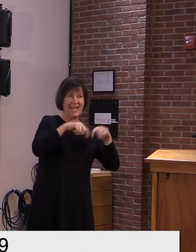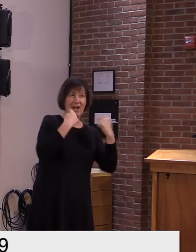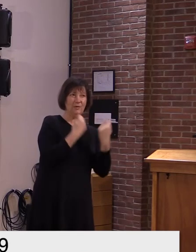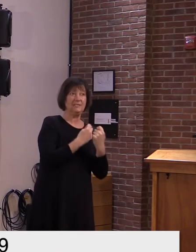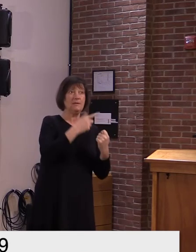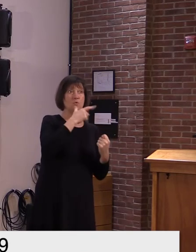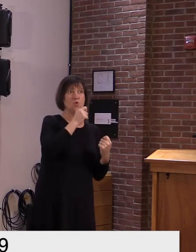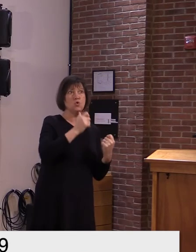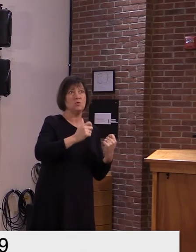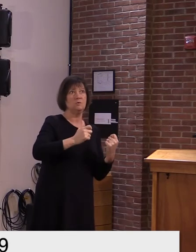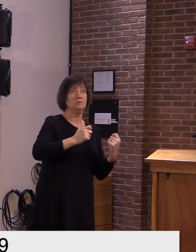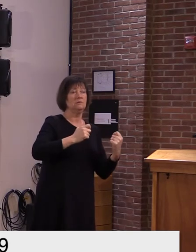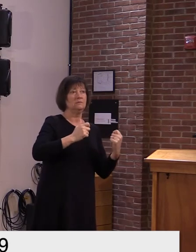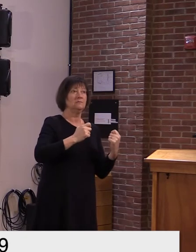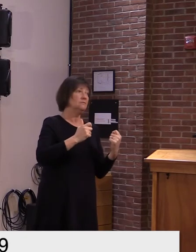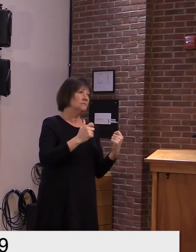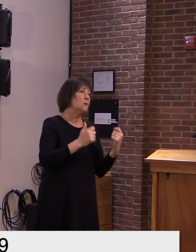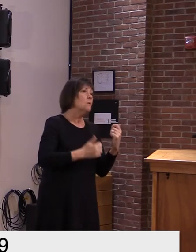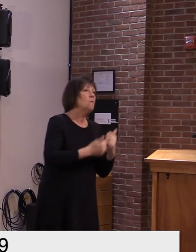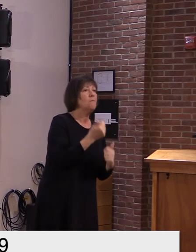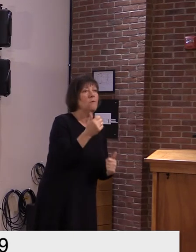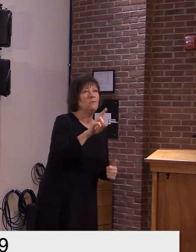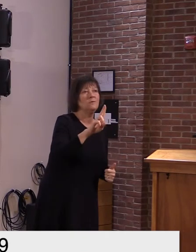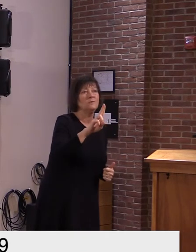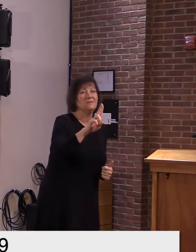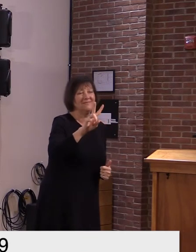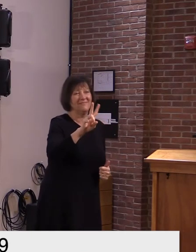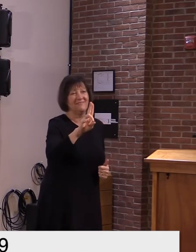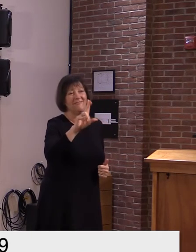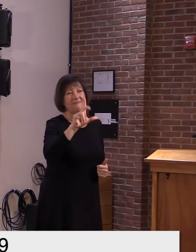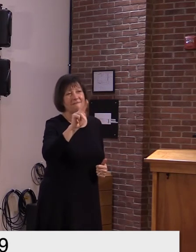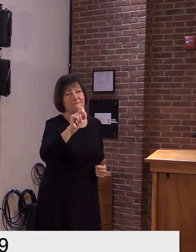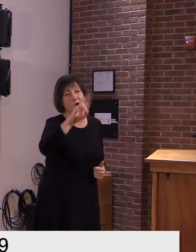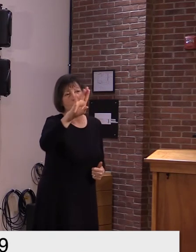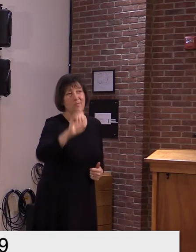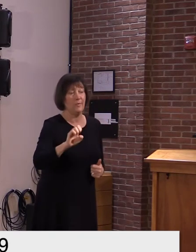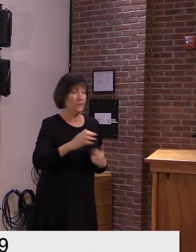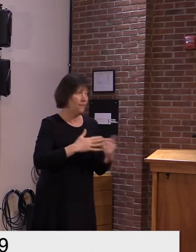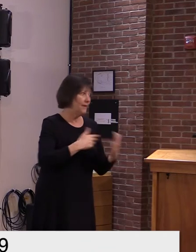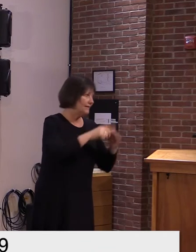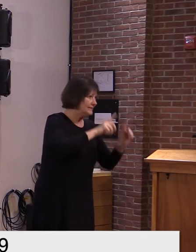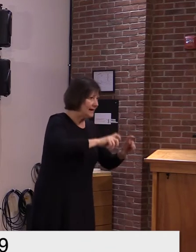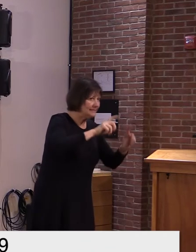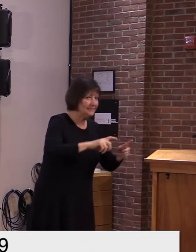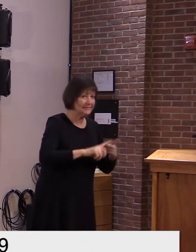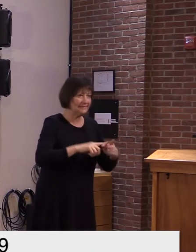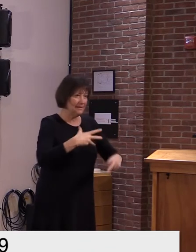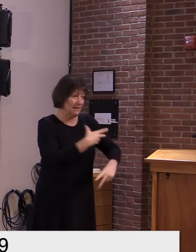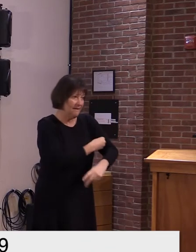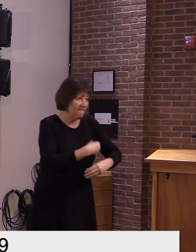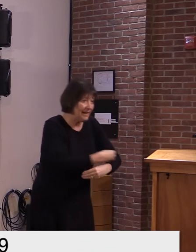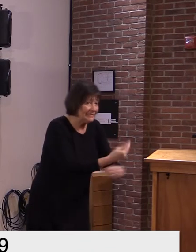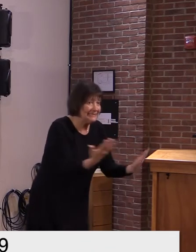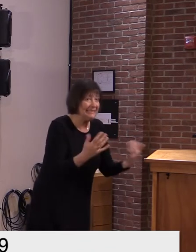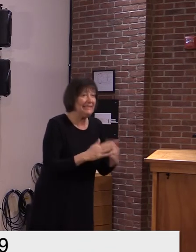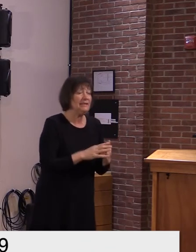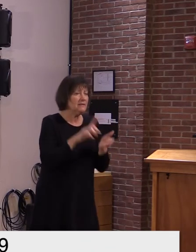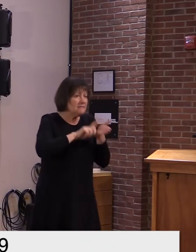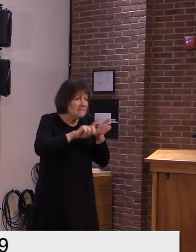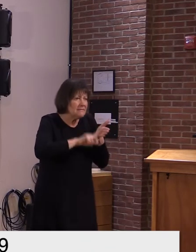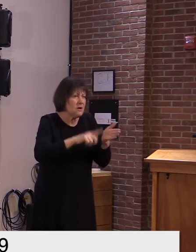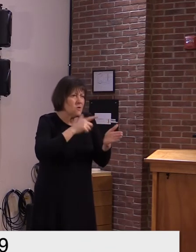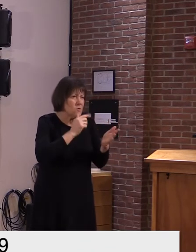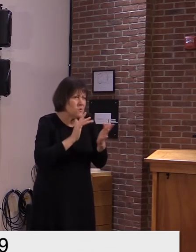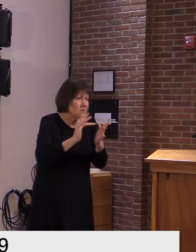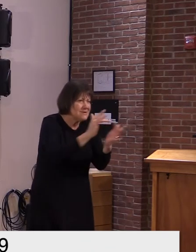most vulnerable, making sure with everything that we do, whether it's vaccines or testing or contact tracing,